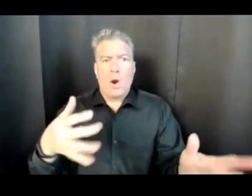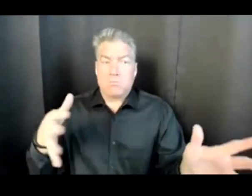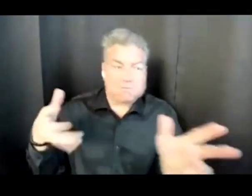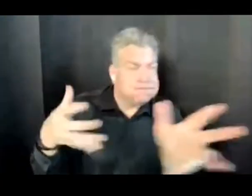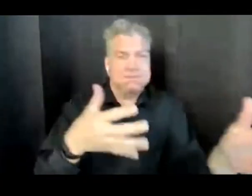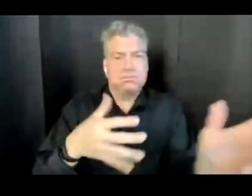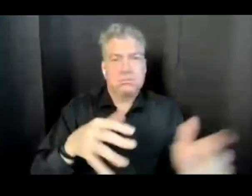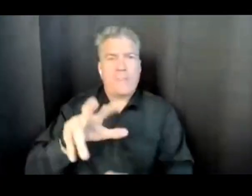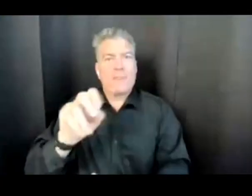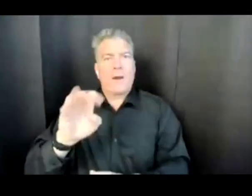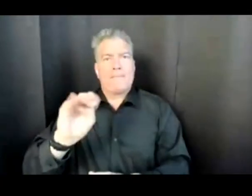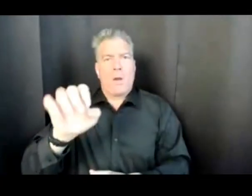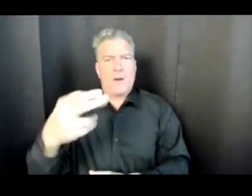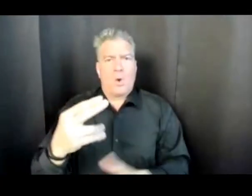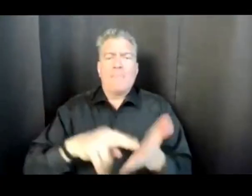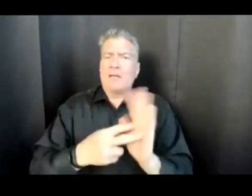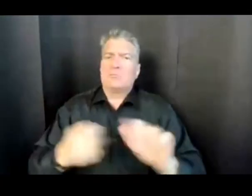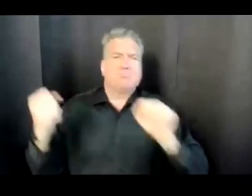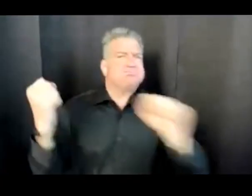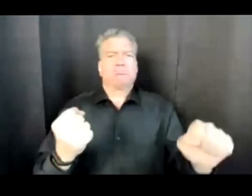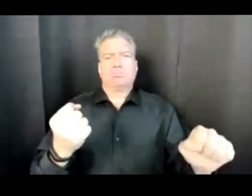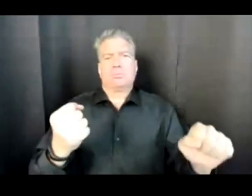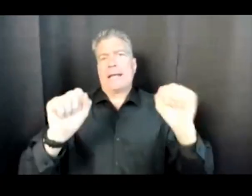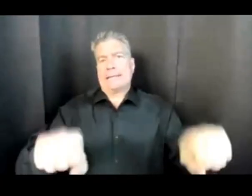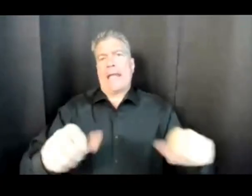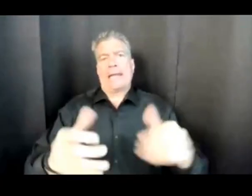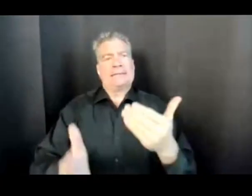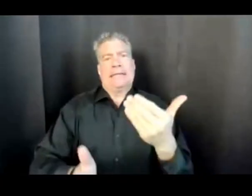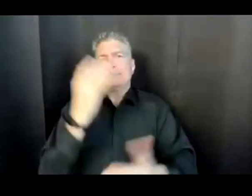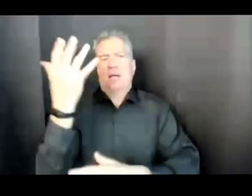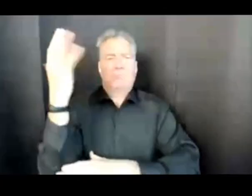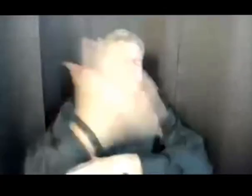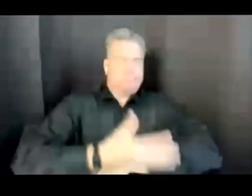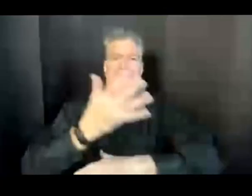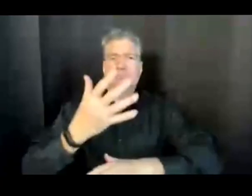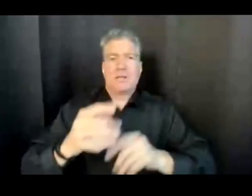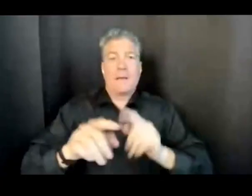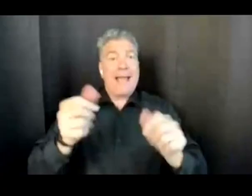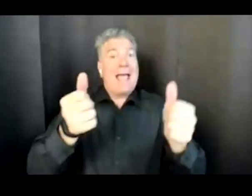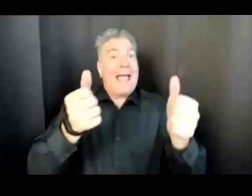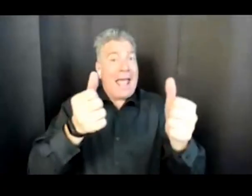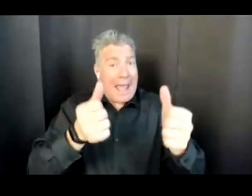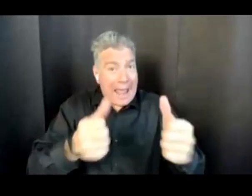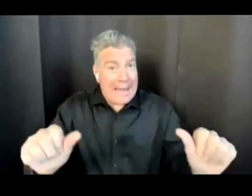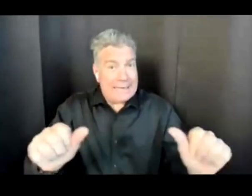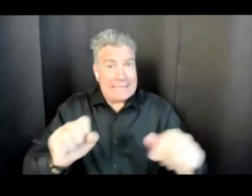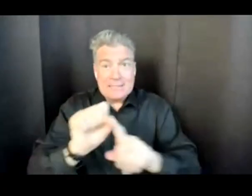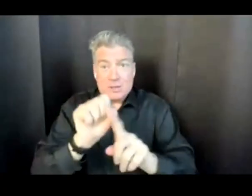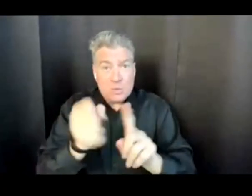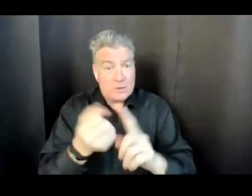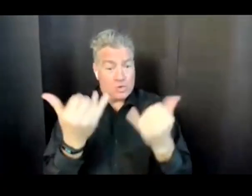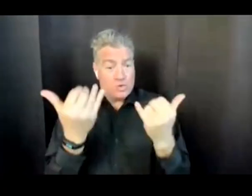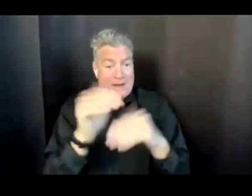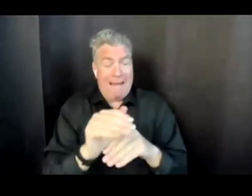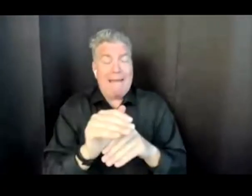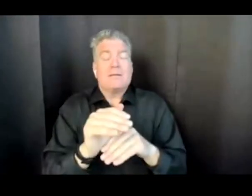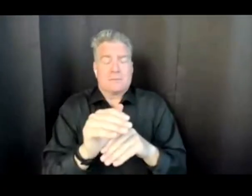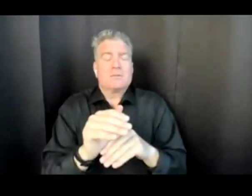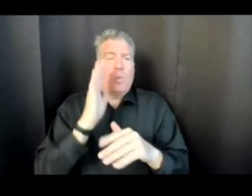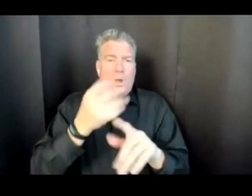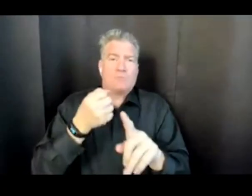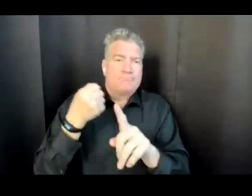but any areas that do see ice accumulations this evening and tonight are much more likely to see those down power lines and